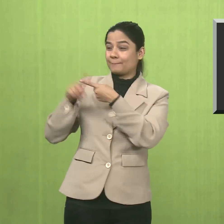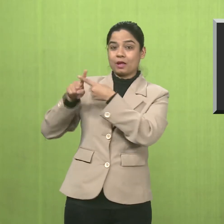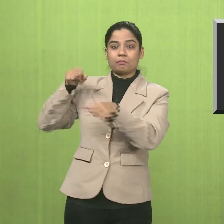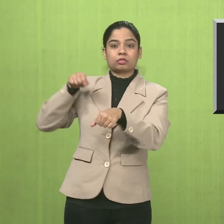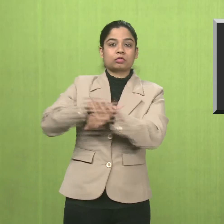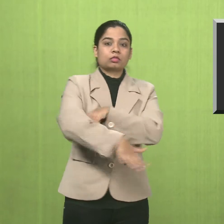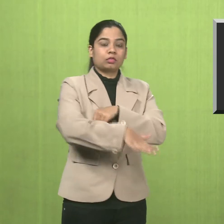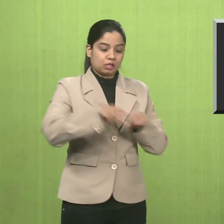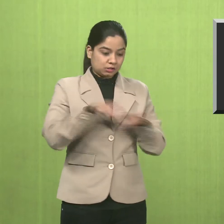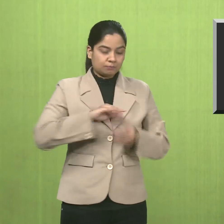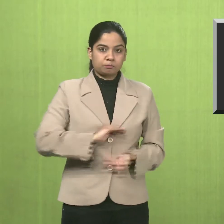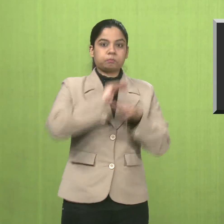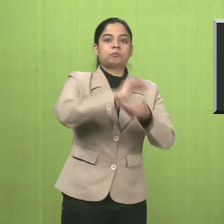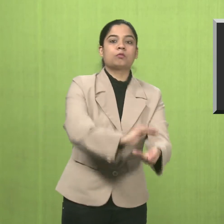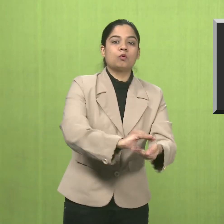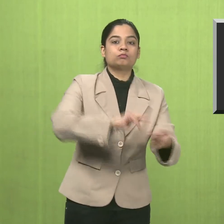of orthopedic disability.